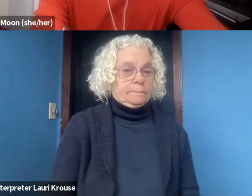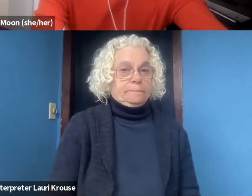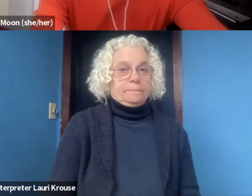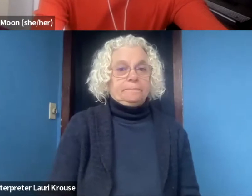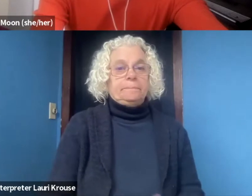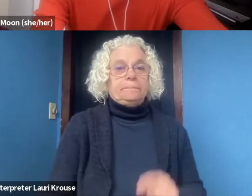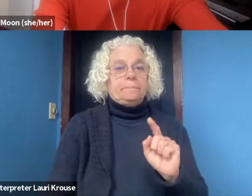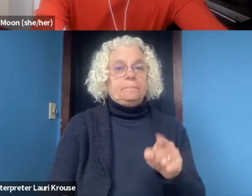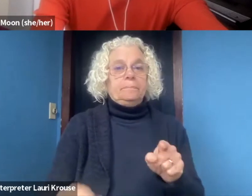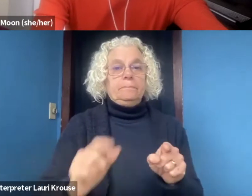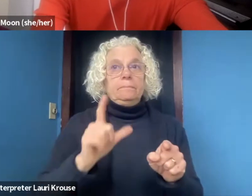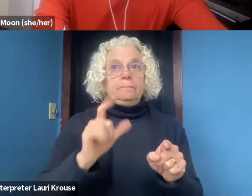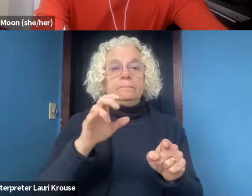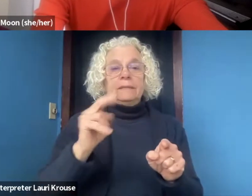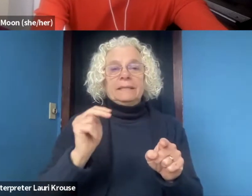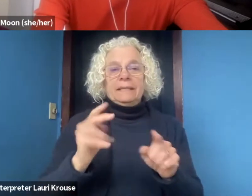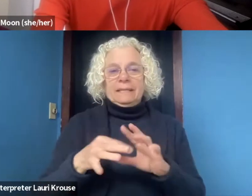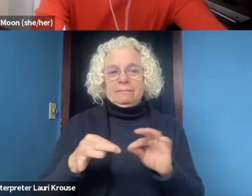Welcome back, everybody.